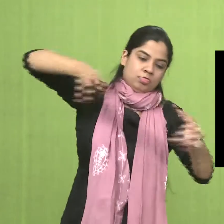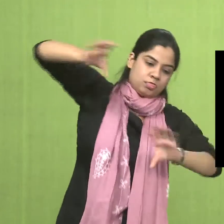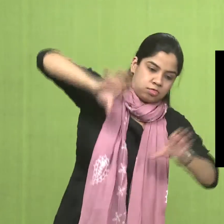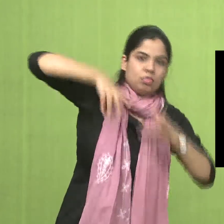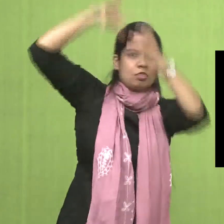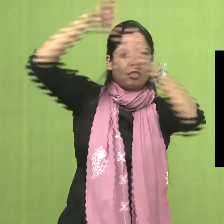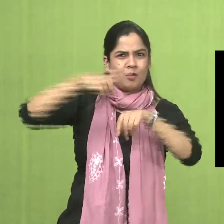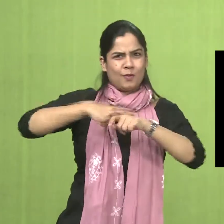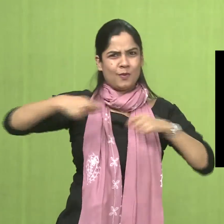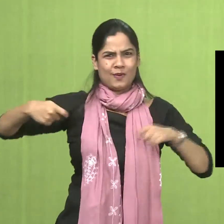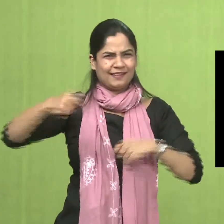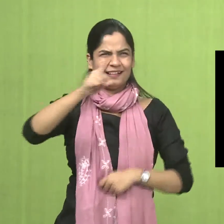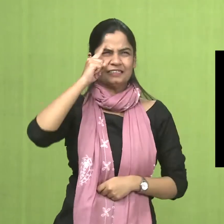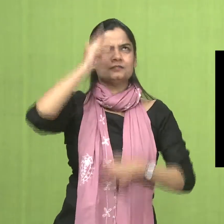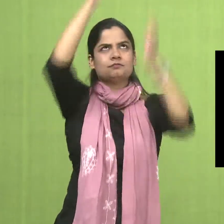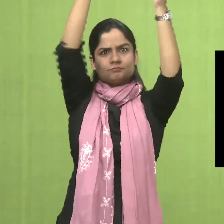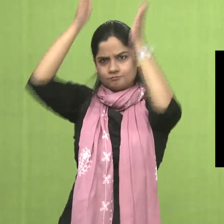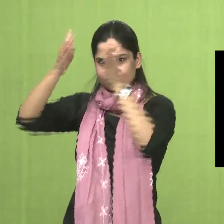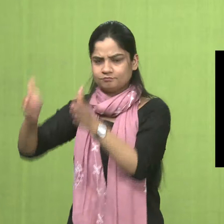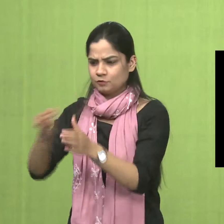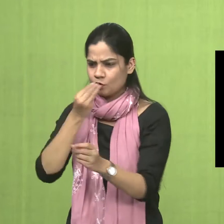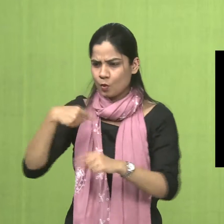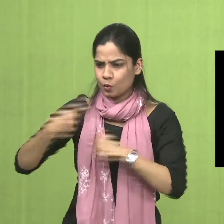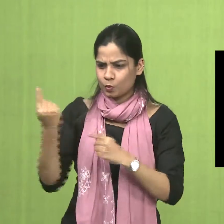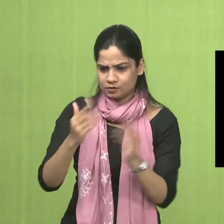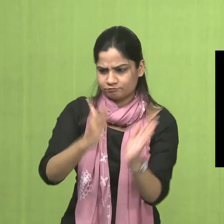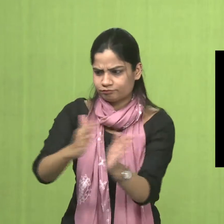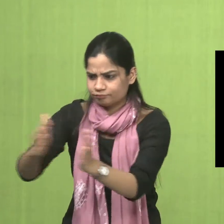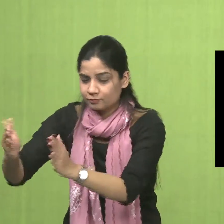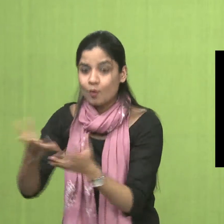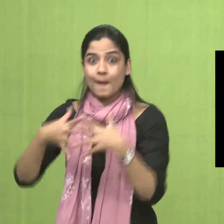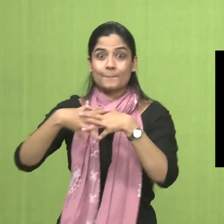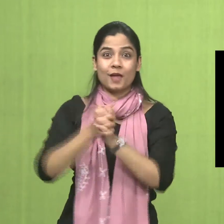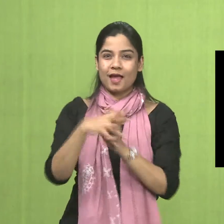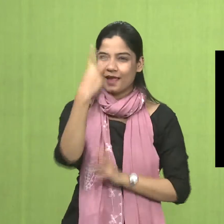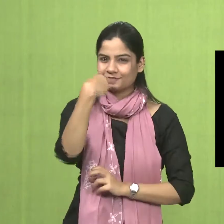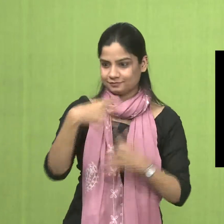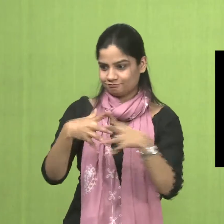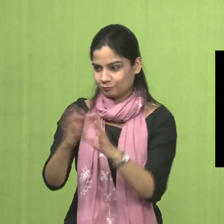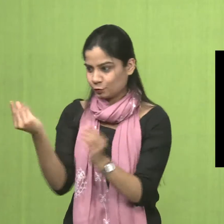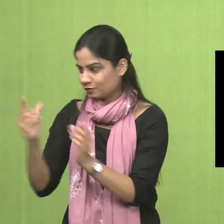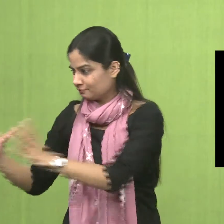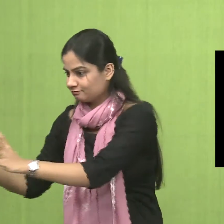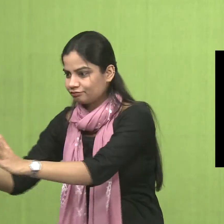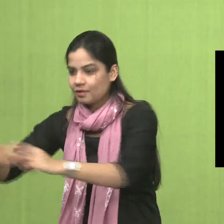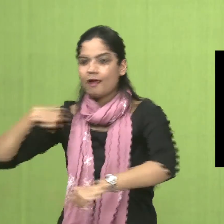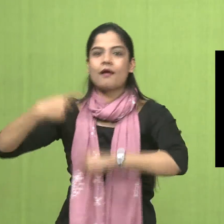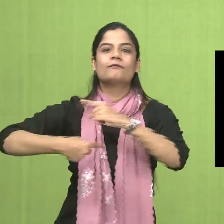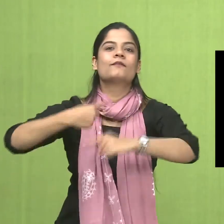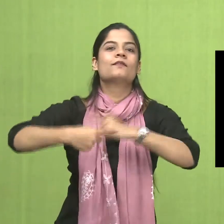height. Keep it close to you so that you can save time in reaching to it and putting it. Some things that you need